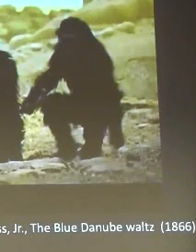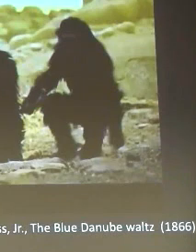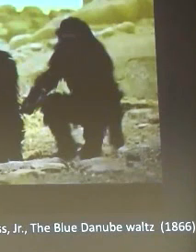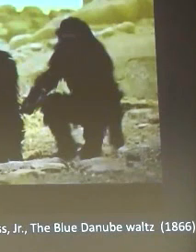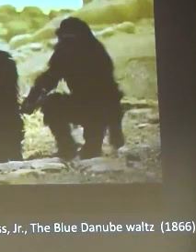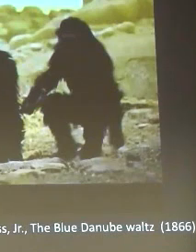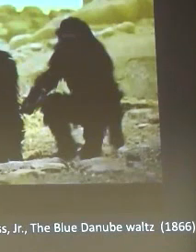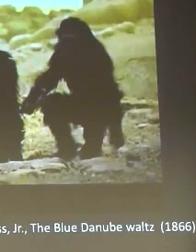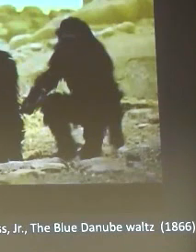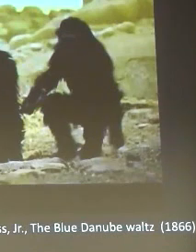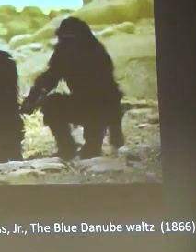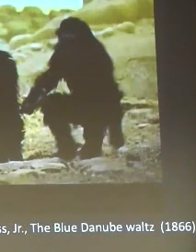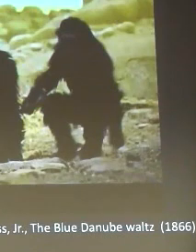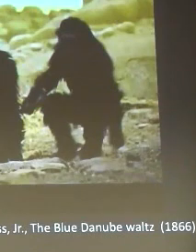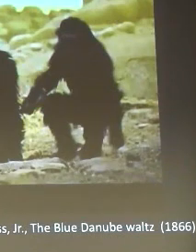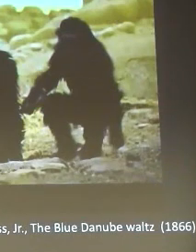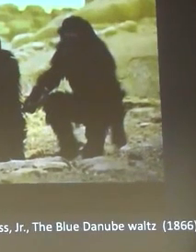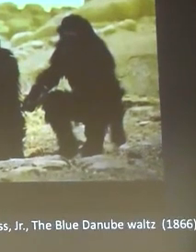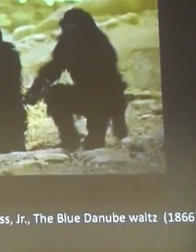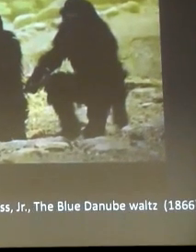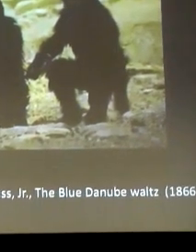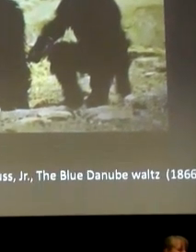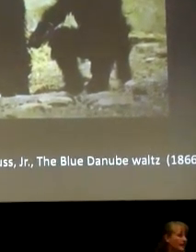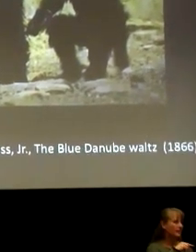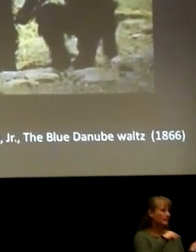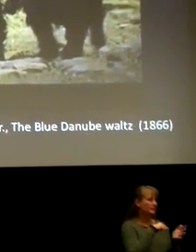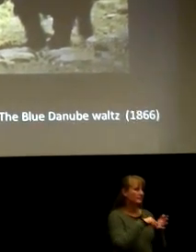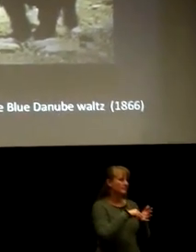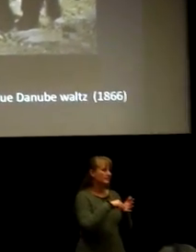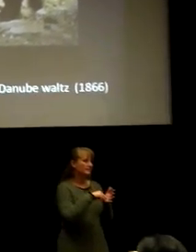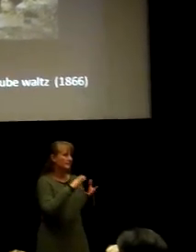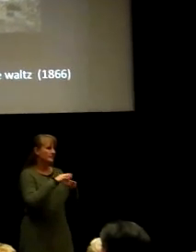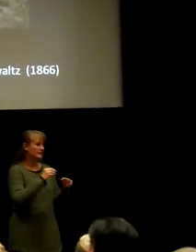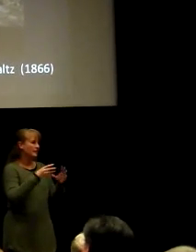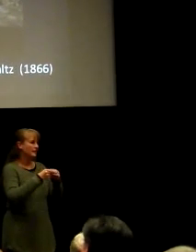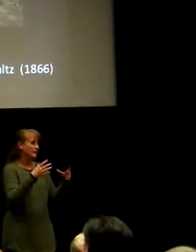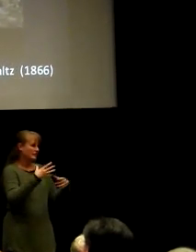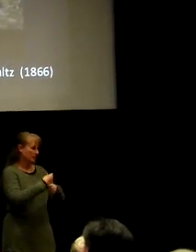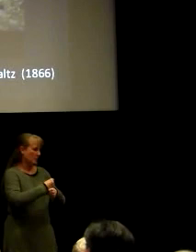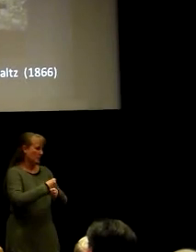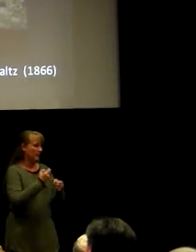I'll just go through a very quick plot summary. This is about as fast as I could manage.